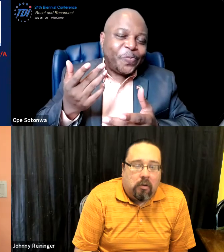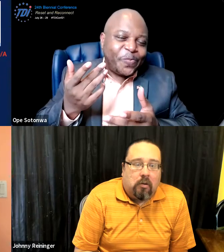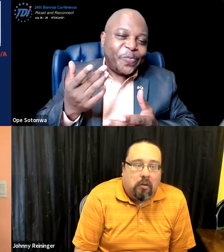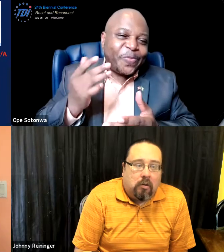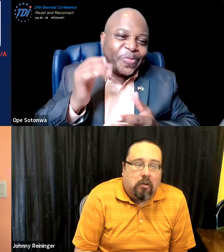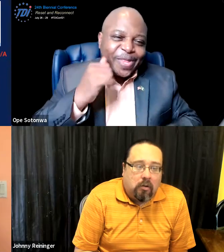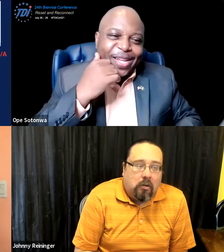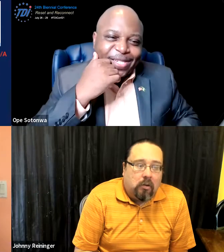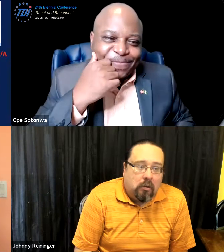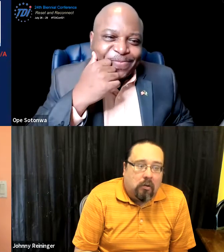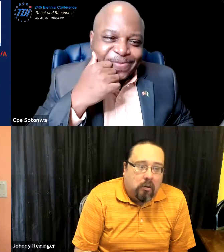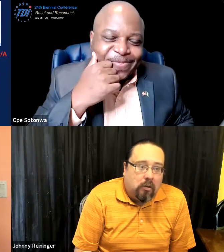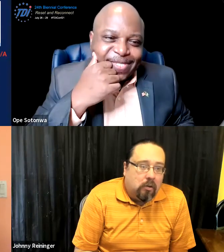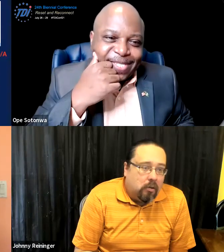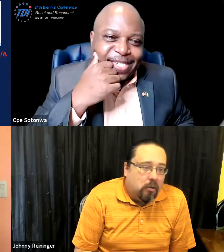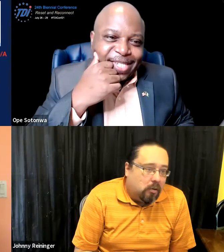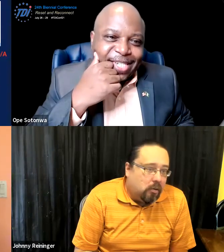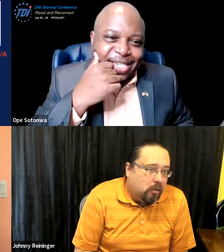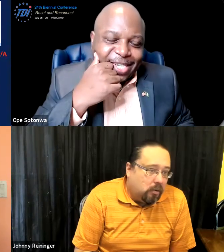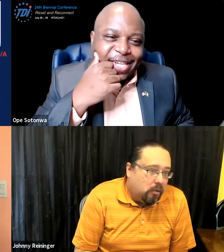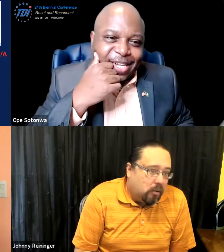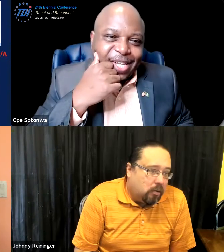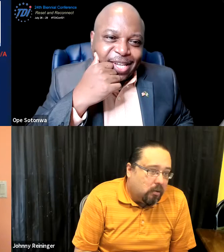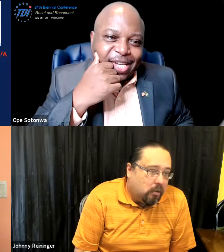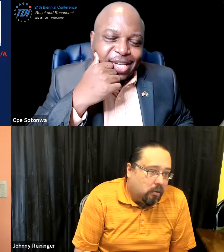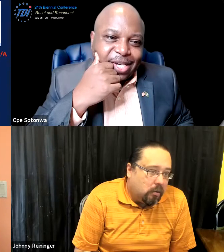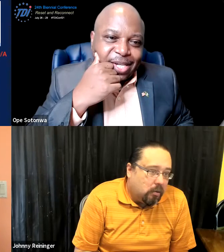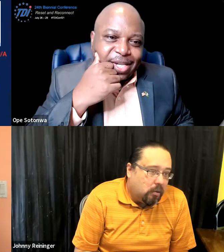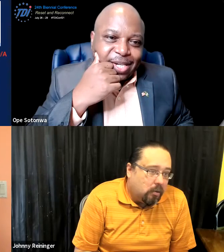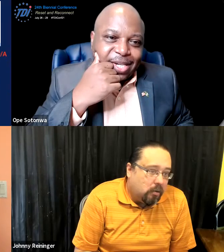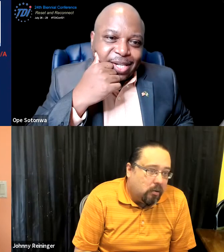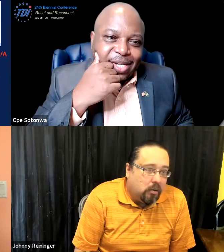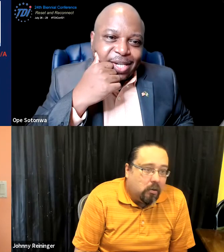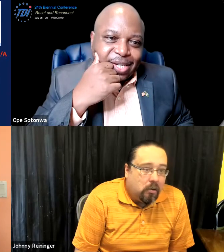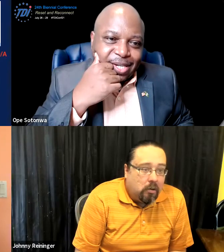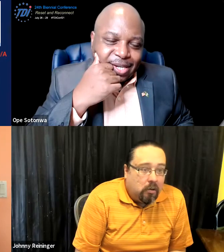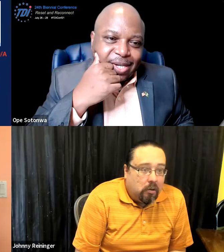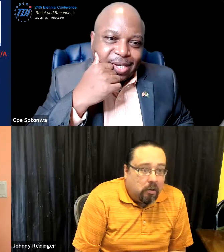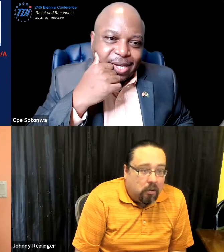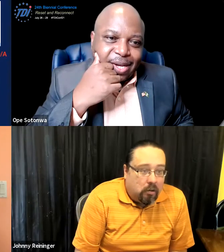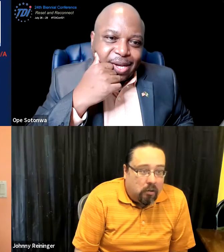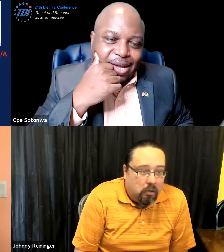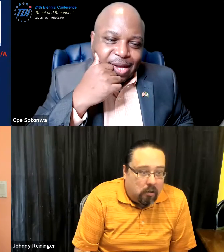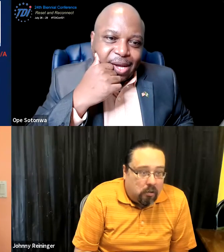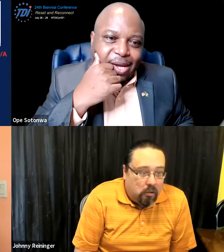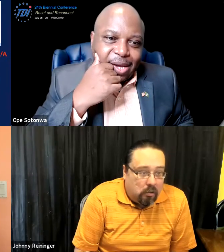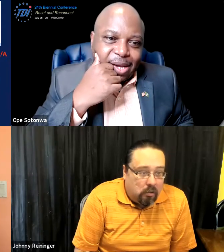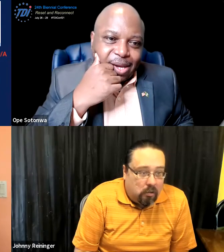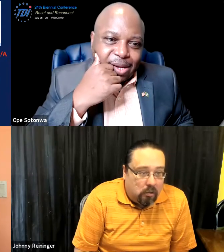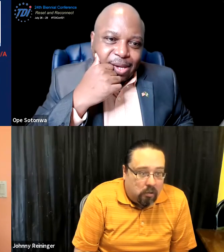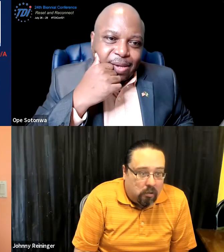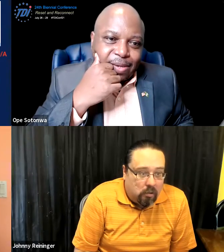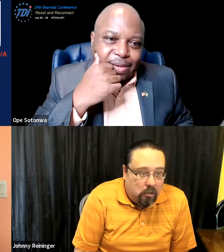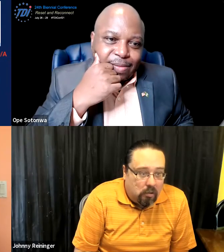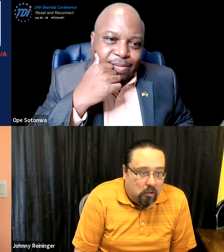are they really going to do it? Are they really going to mean what they say? Yeah, this is Rogelio. I just wanted to add to that too. It's not just VRS companies. It's a lot of different